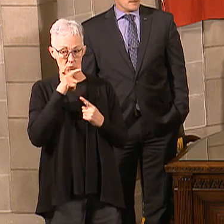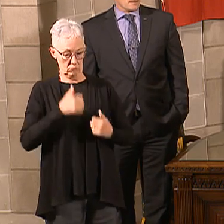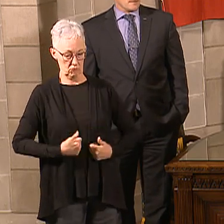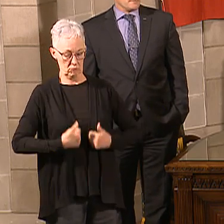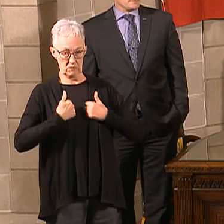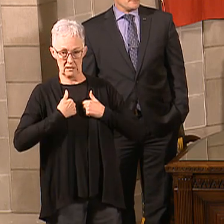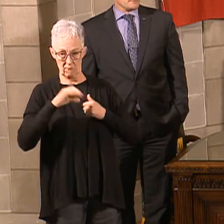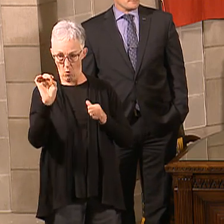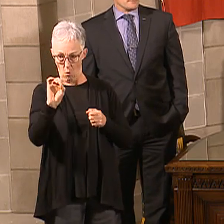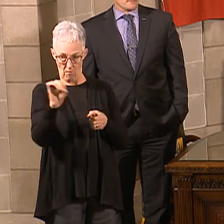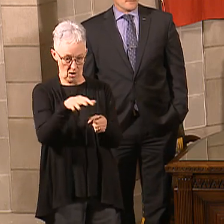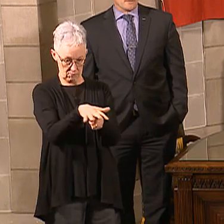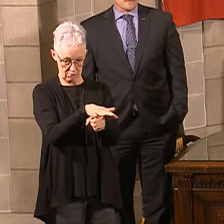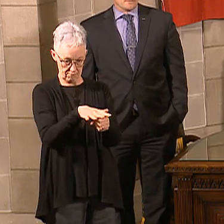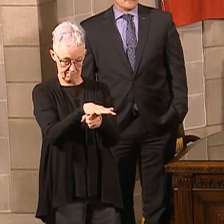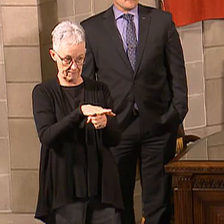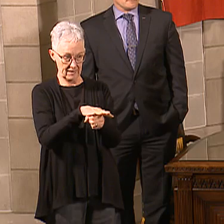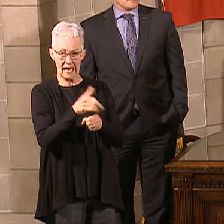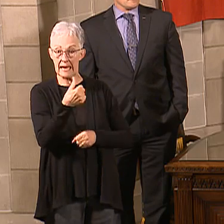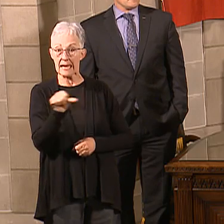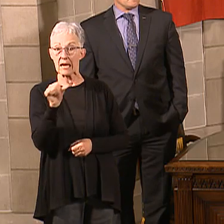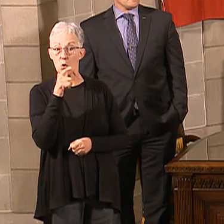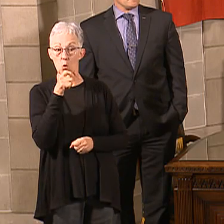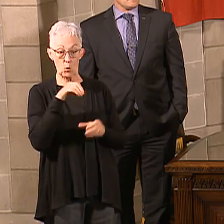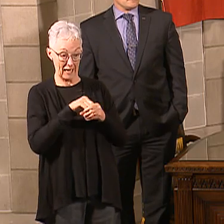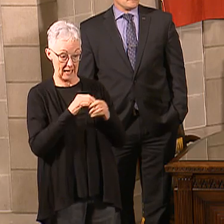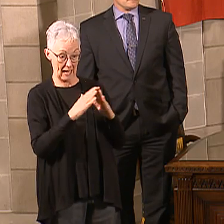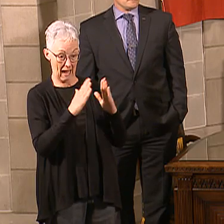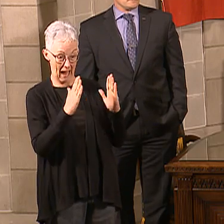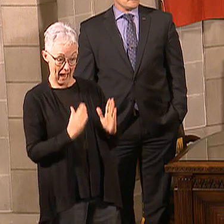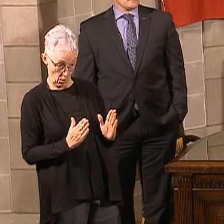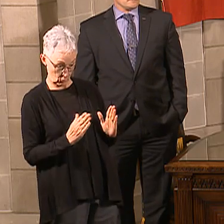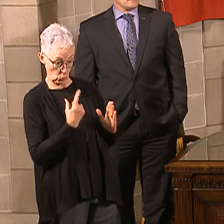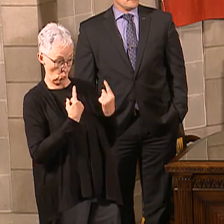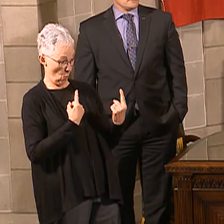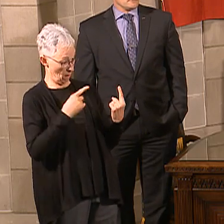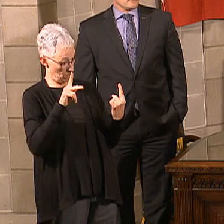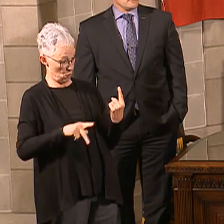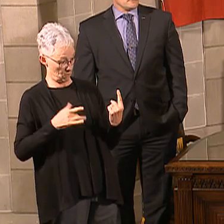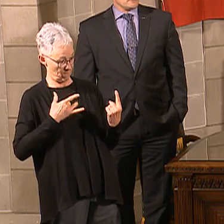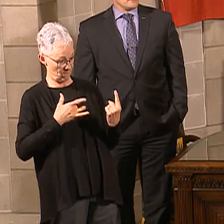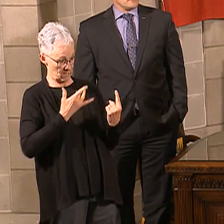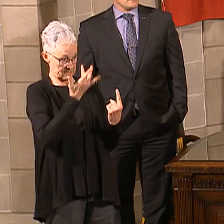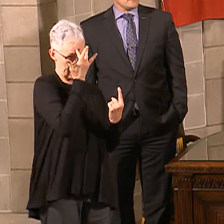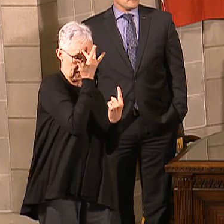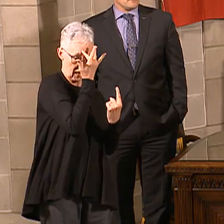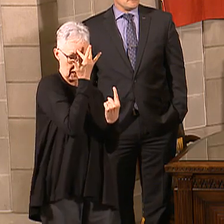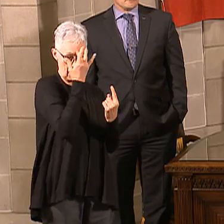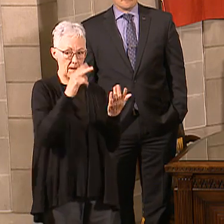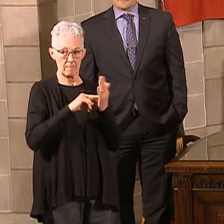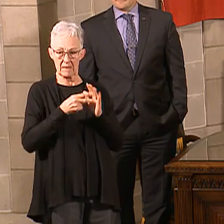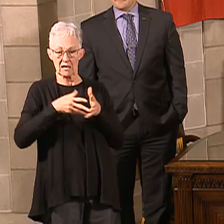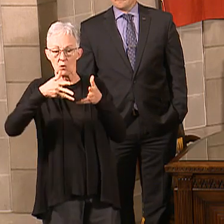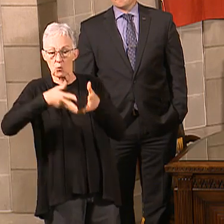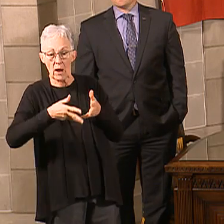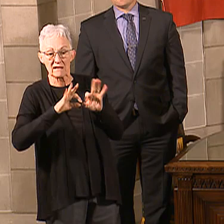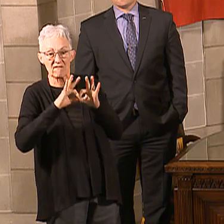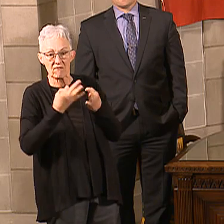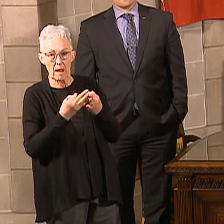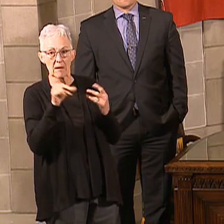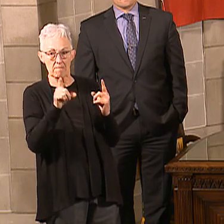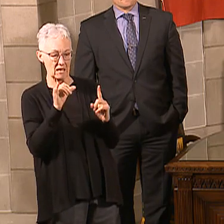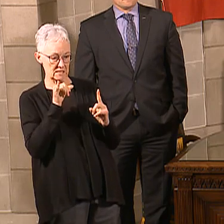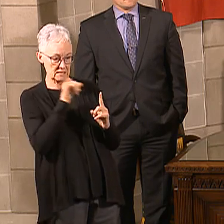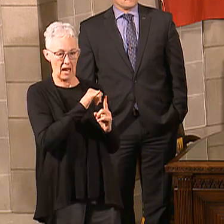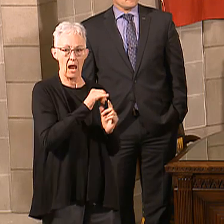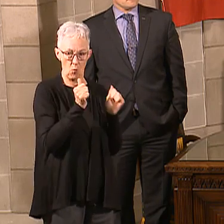somebody in your household has those symptoms, everybody in the household needs to stay home. Okay, we've got 2 cases of community spread, which